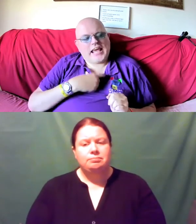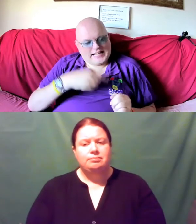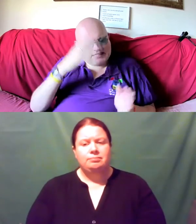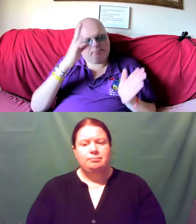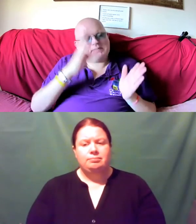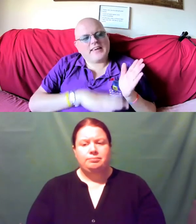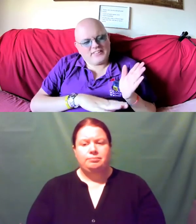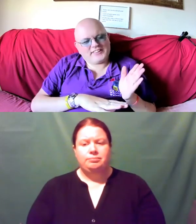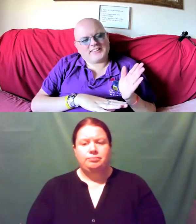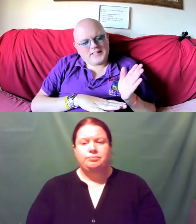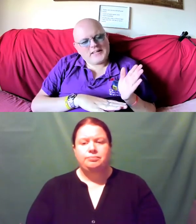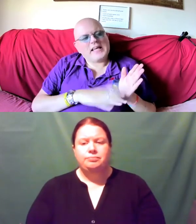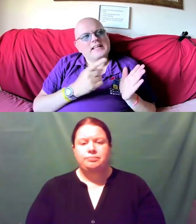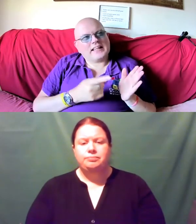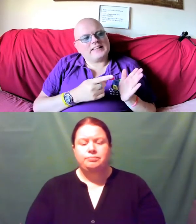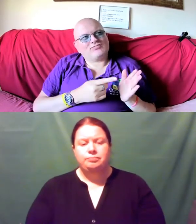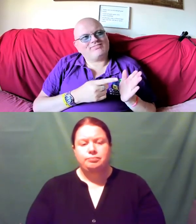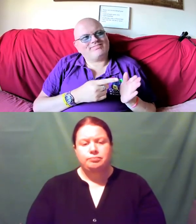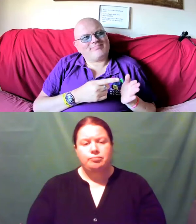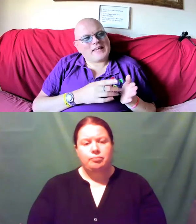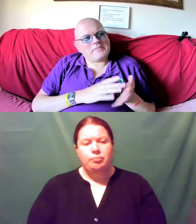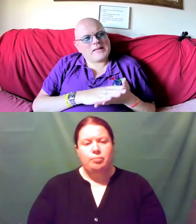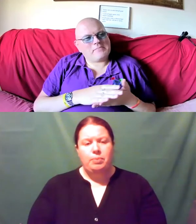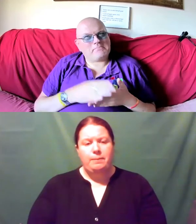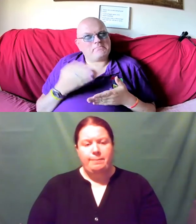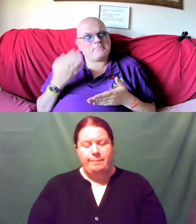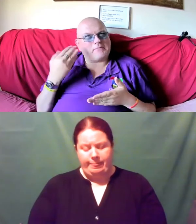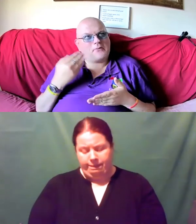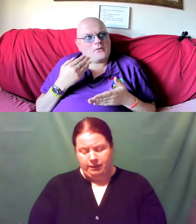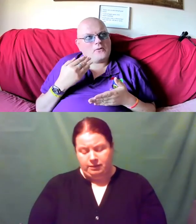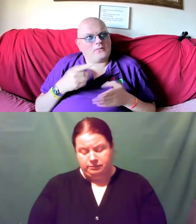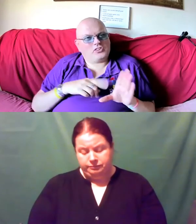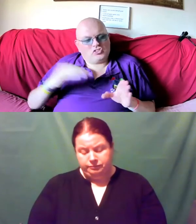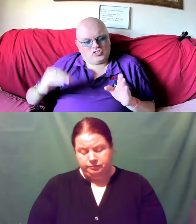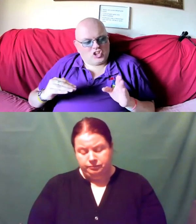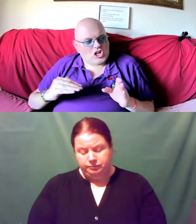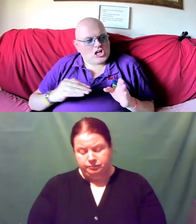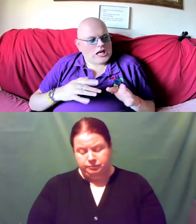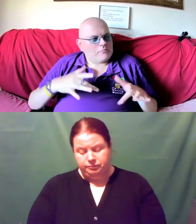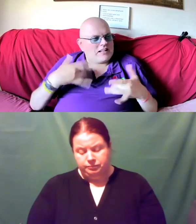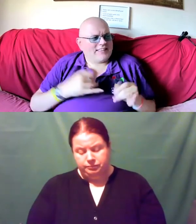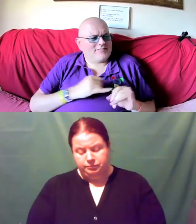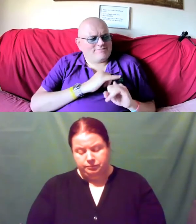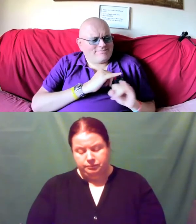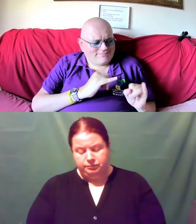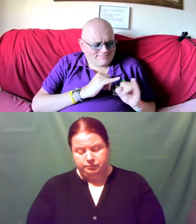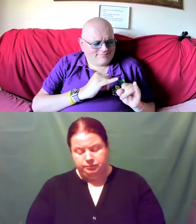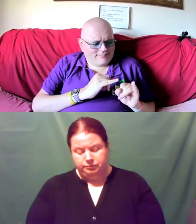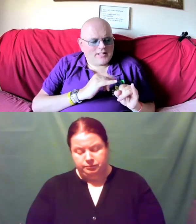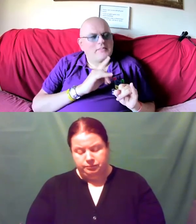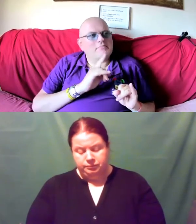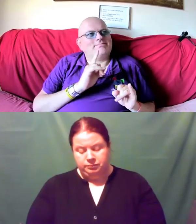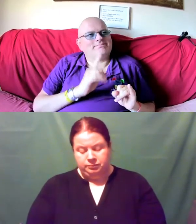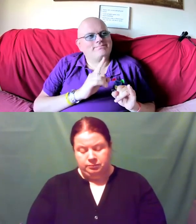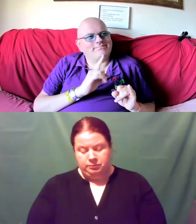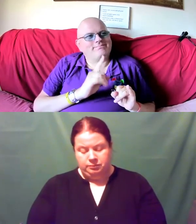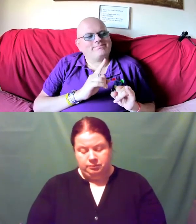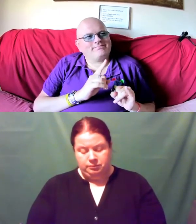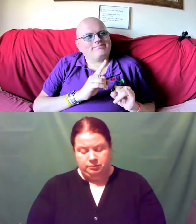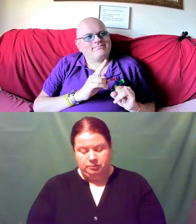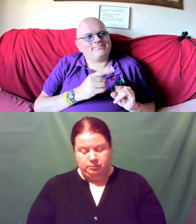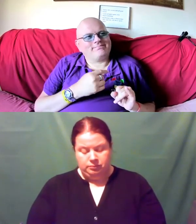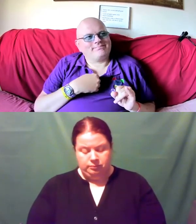contributed to my kind of periods of distress in my earlier life. But I had the good fortune to, you know,